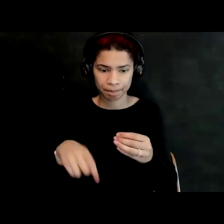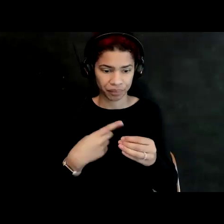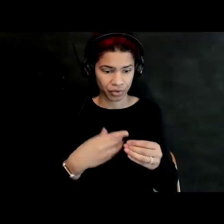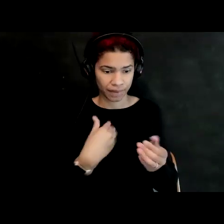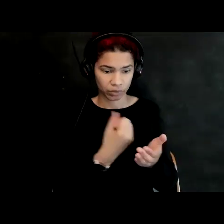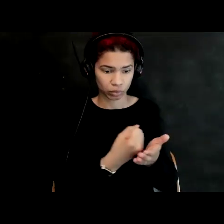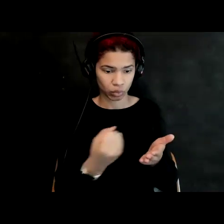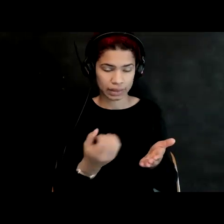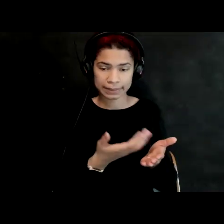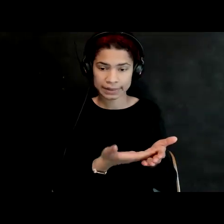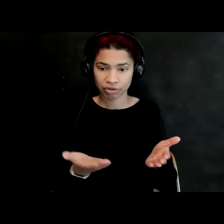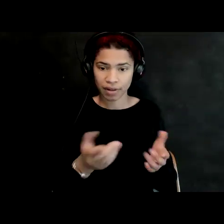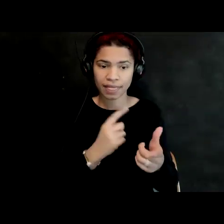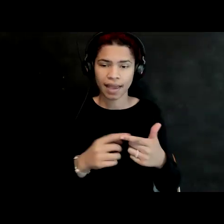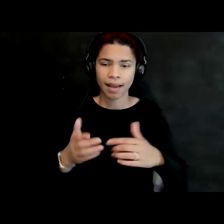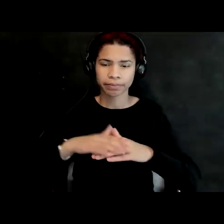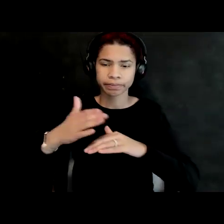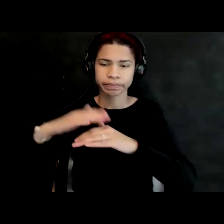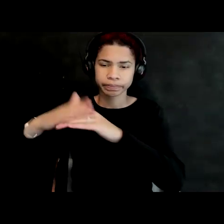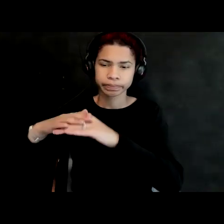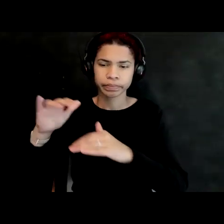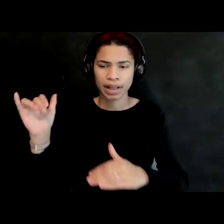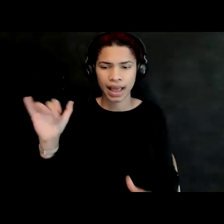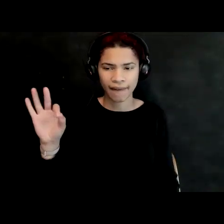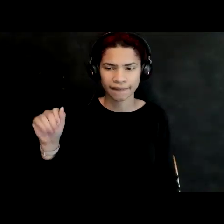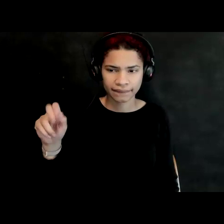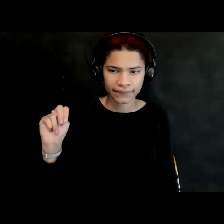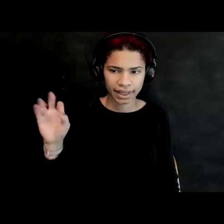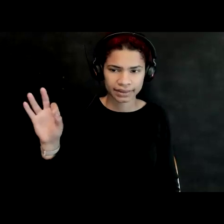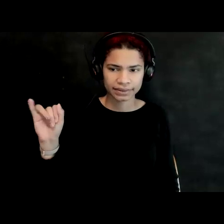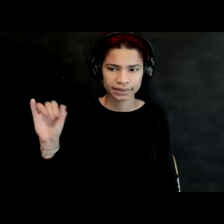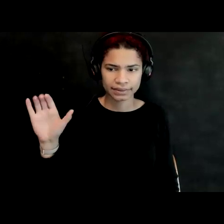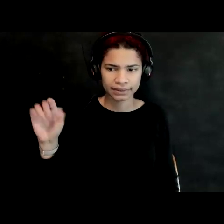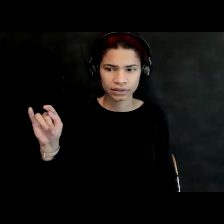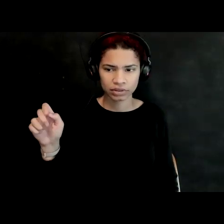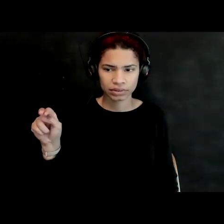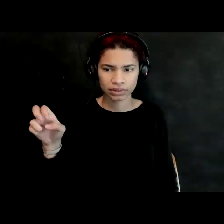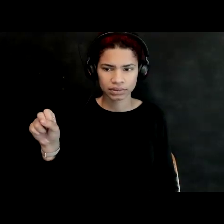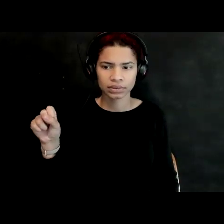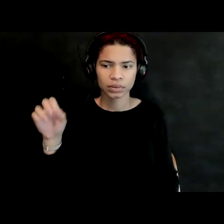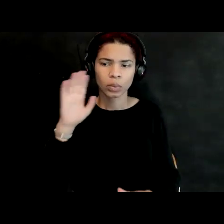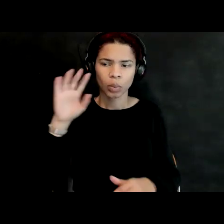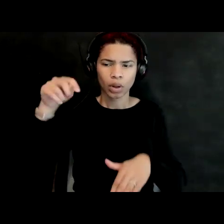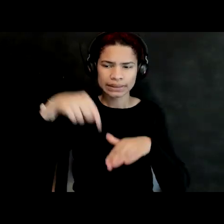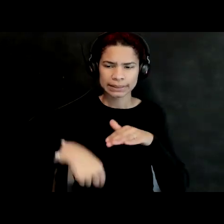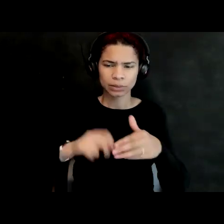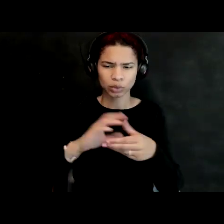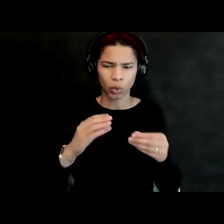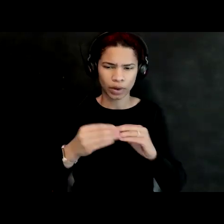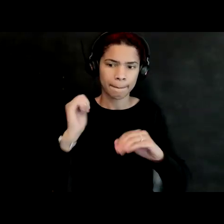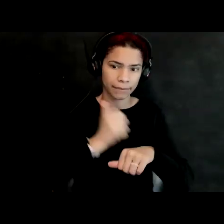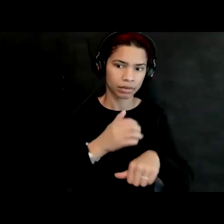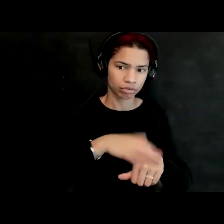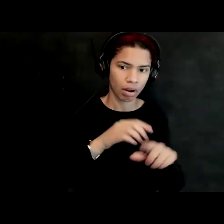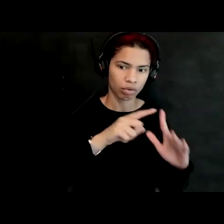material and you start to build on it, kind of like fan fiction, if you will, where you're starting to tell deeper stories based on that. And